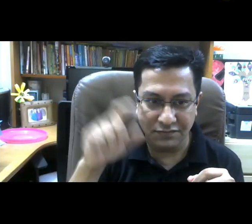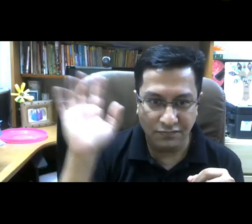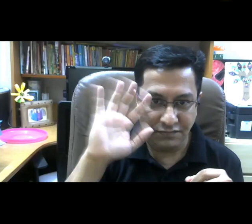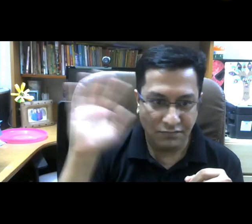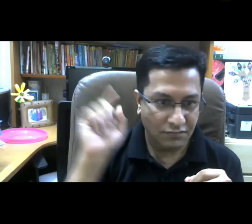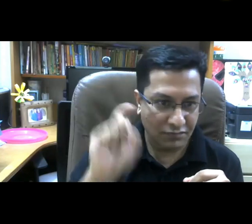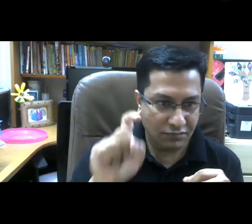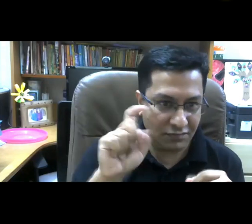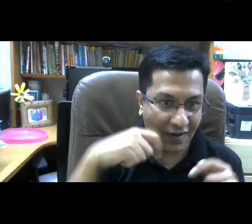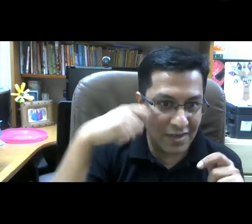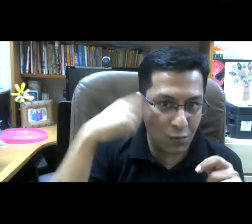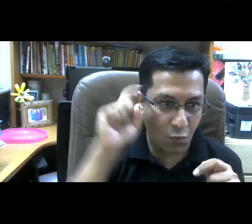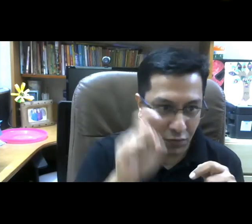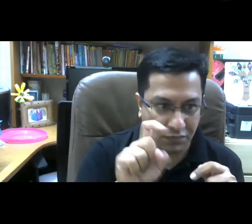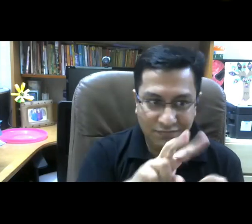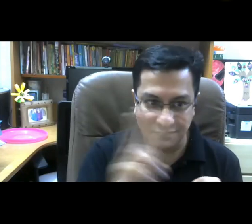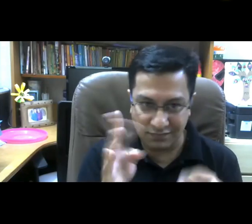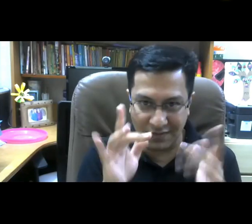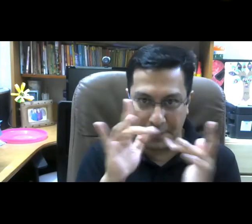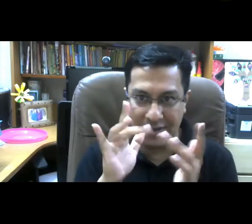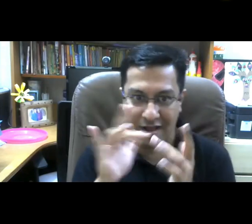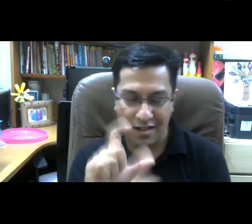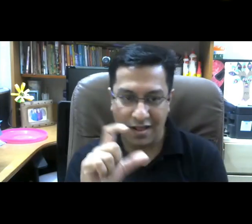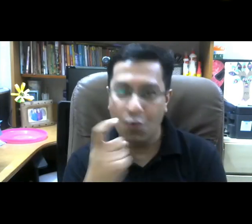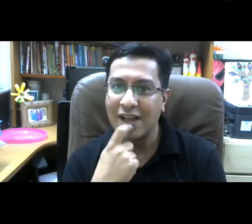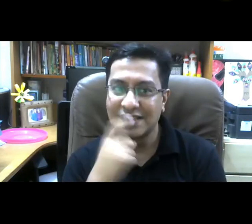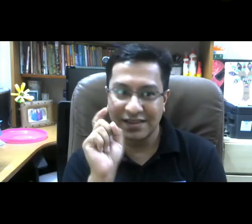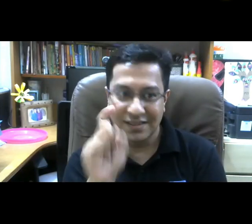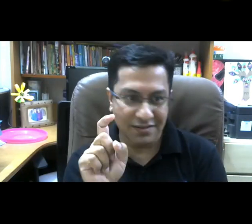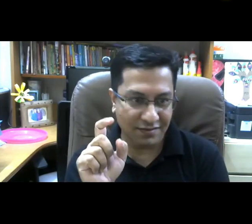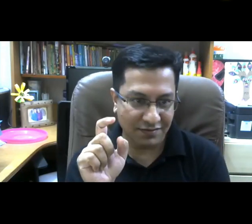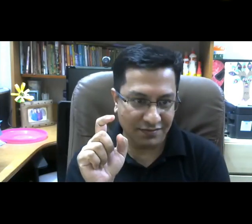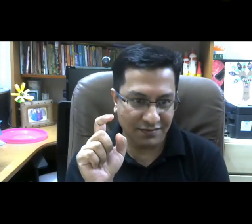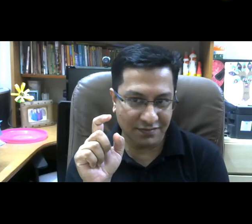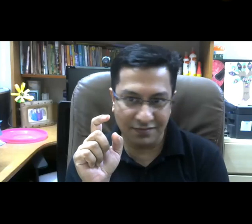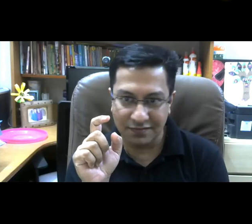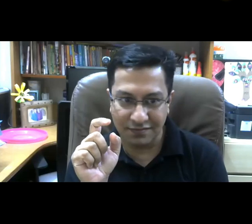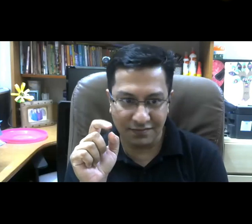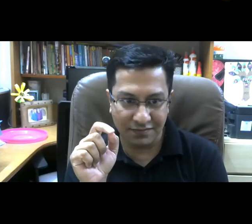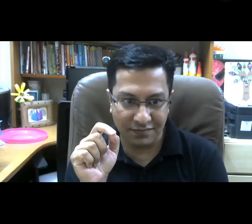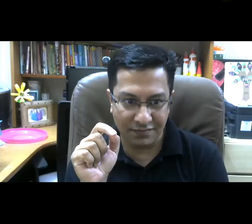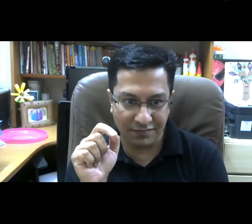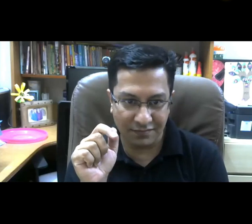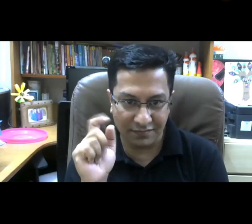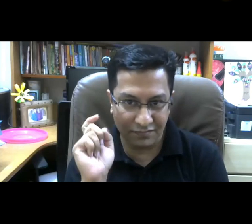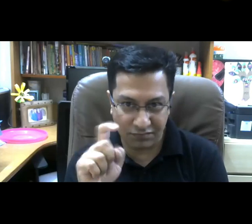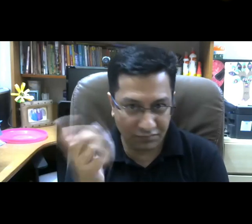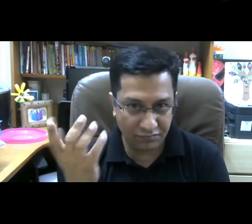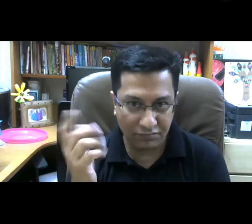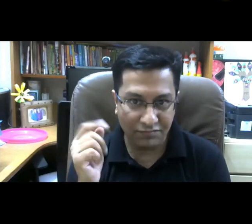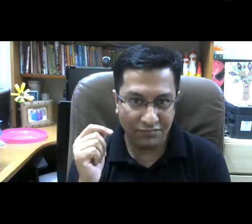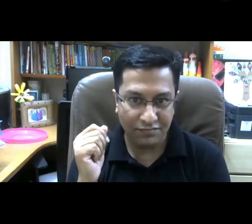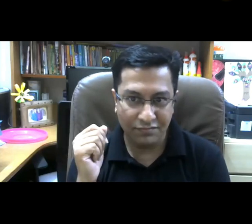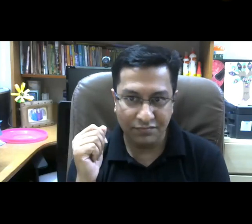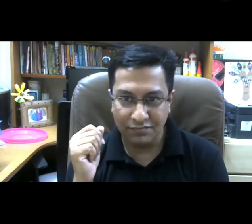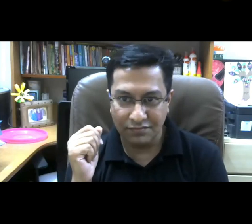please? Can someone play the video? In the middle, the white one. The video isn't